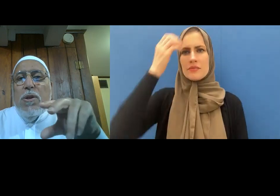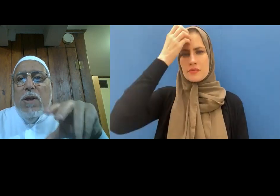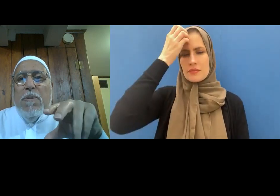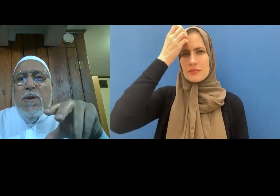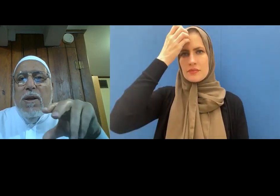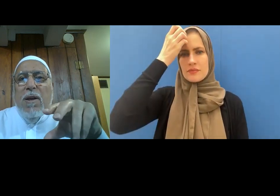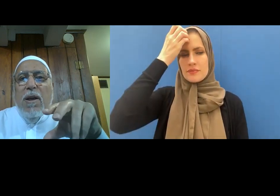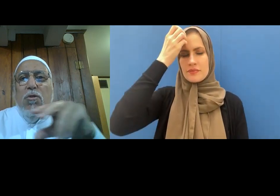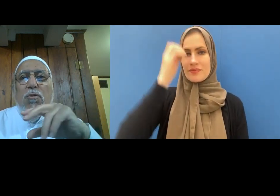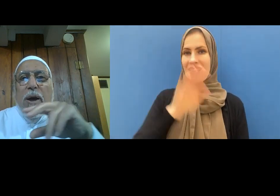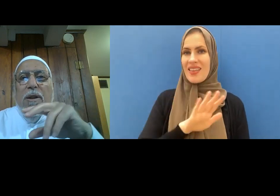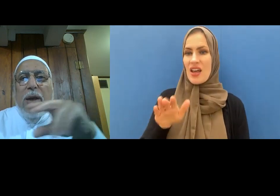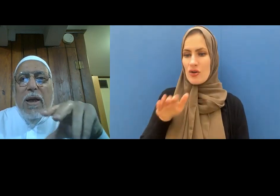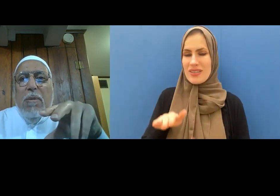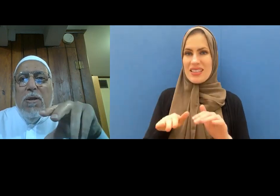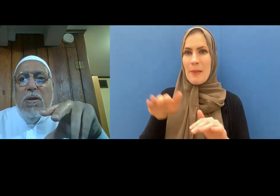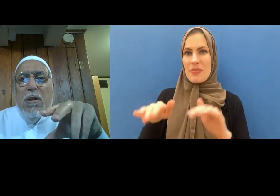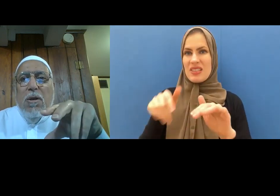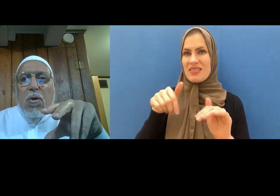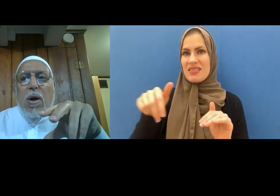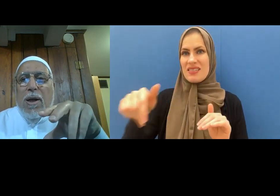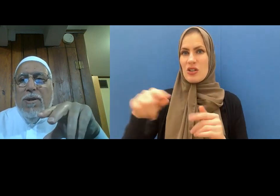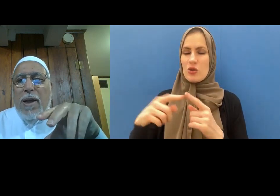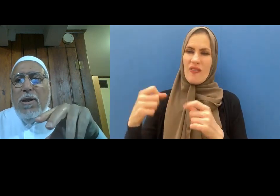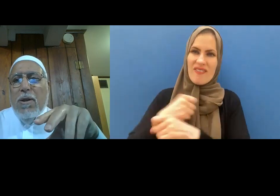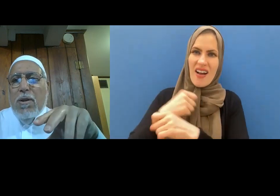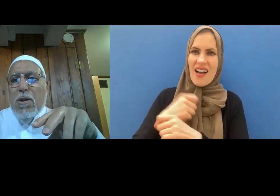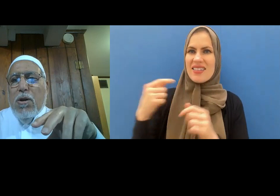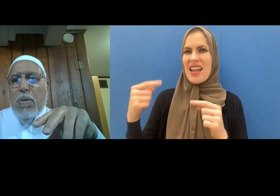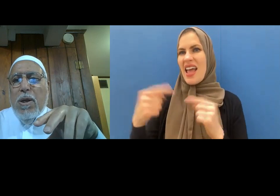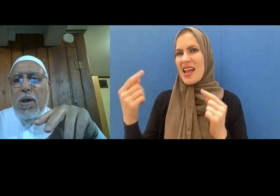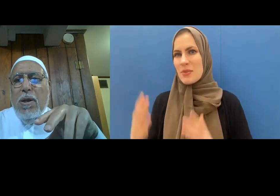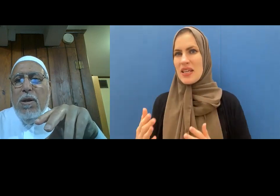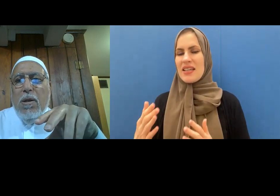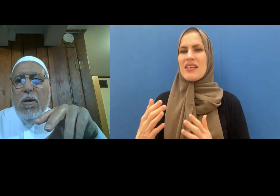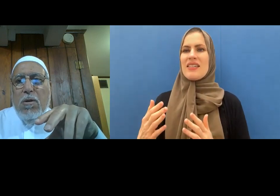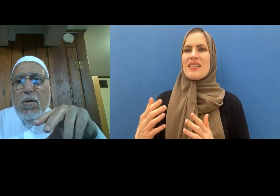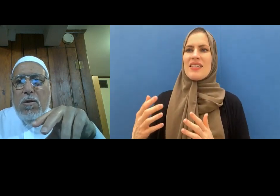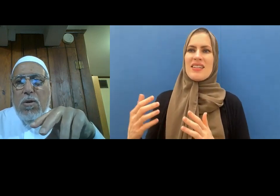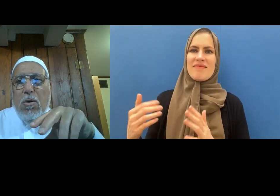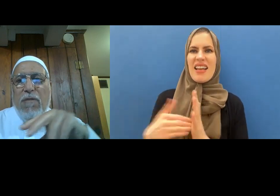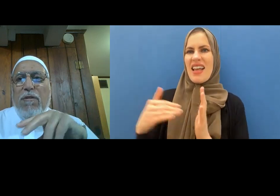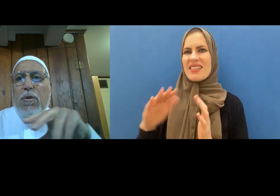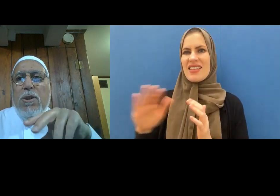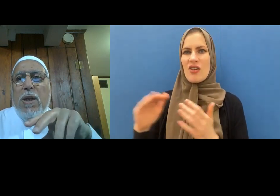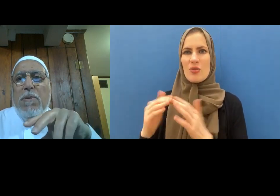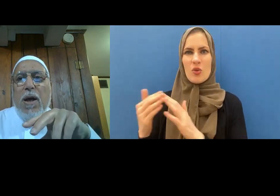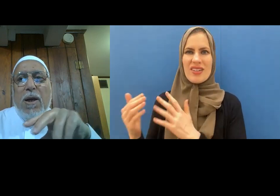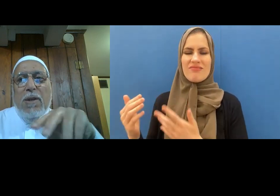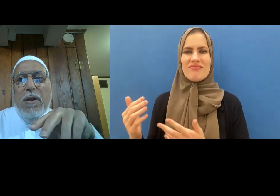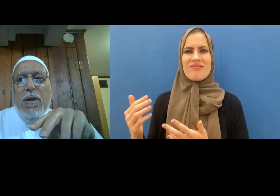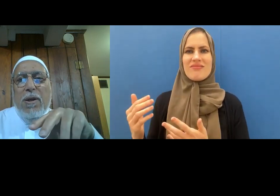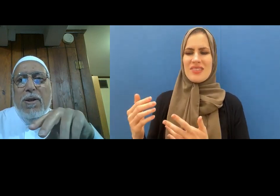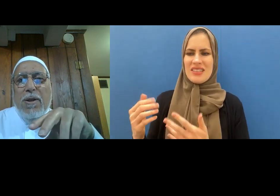the footsteps they take to fight the enemies who are attacking their community. So if the footsteps